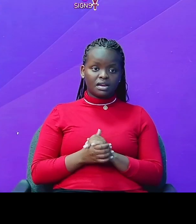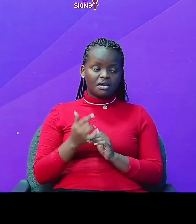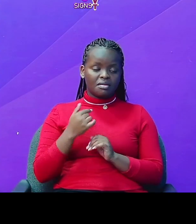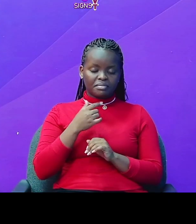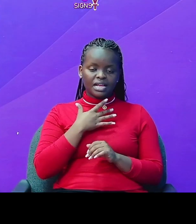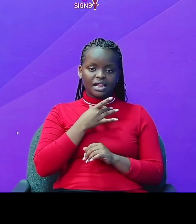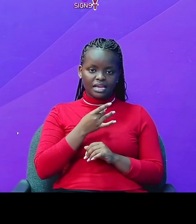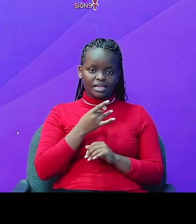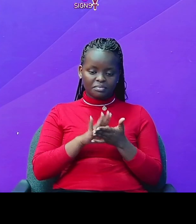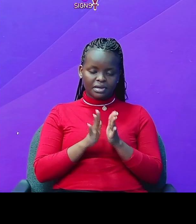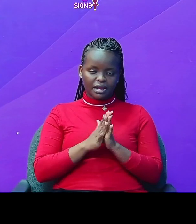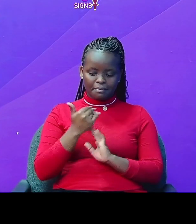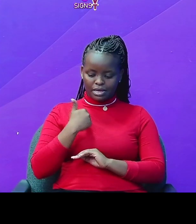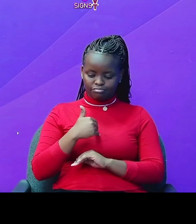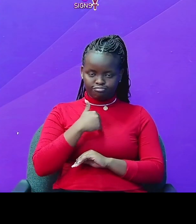be a neurosurgeon.